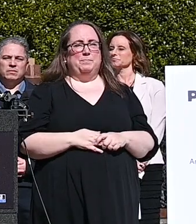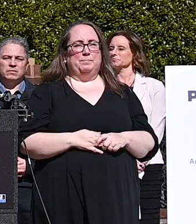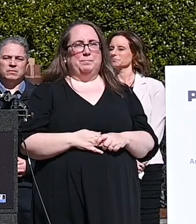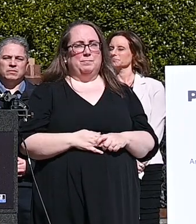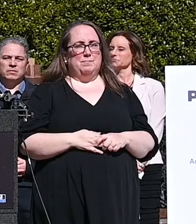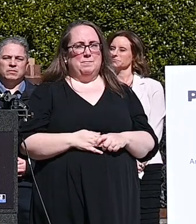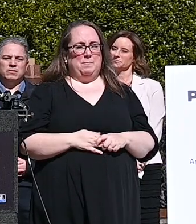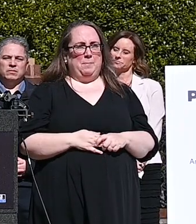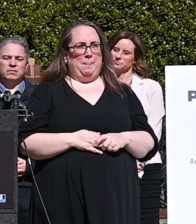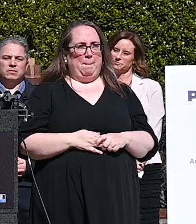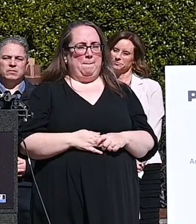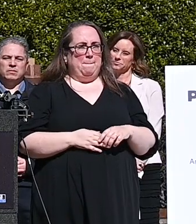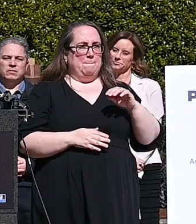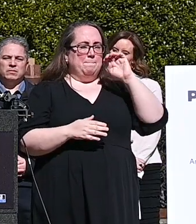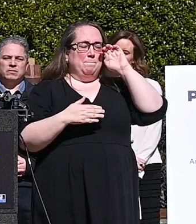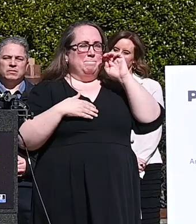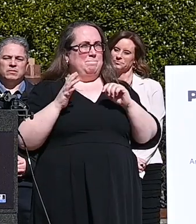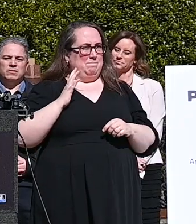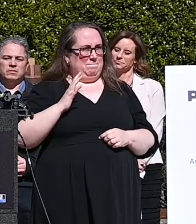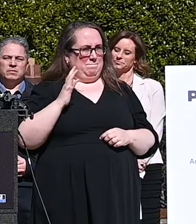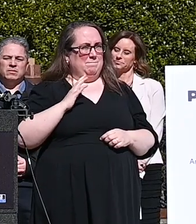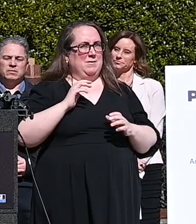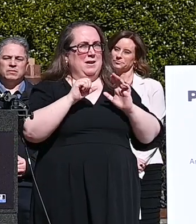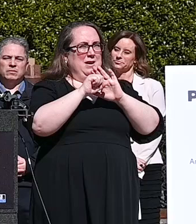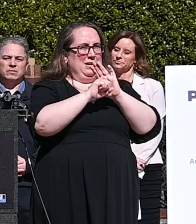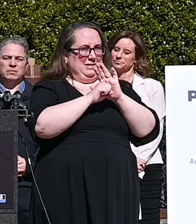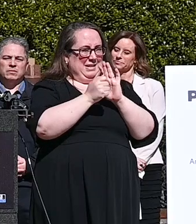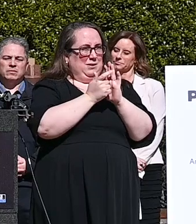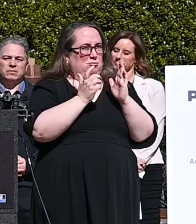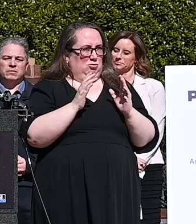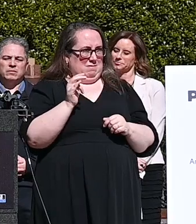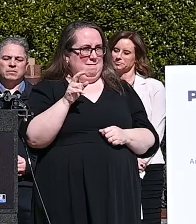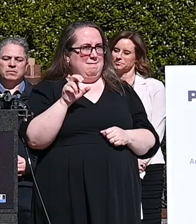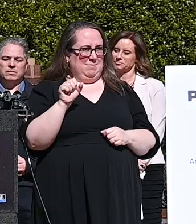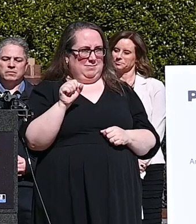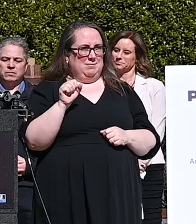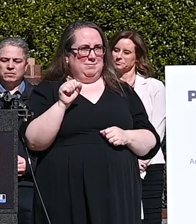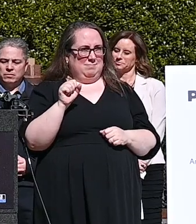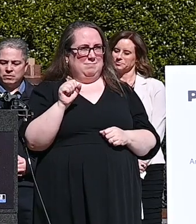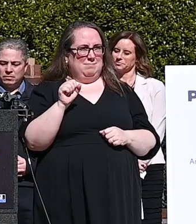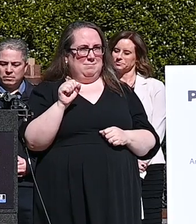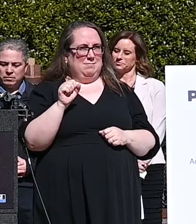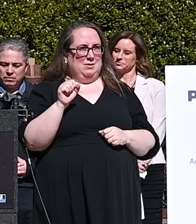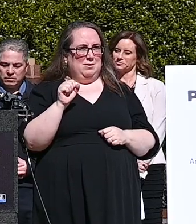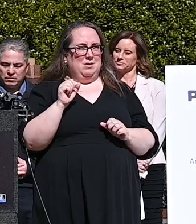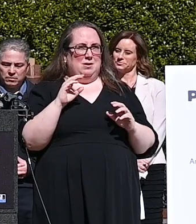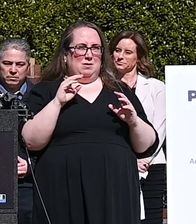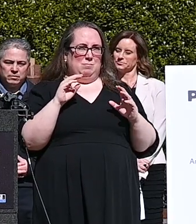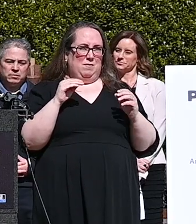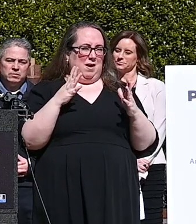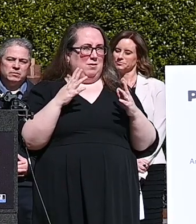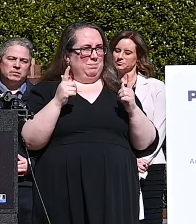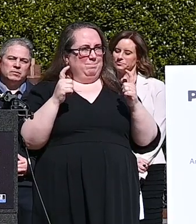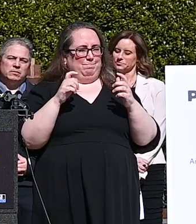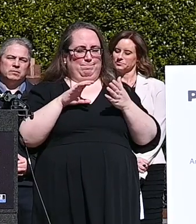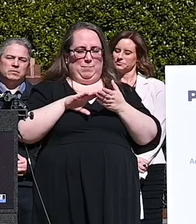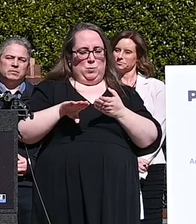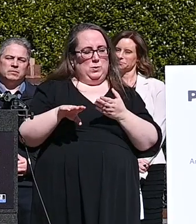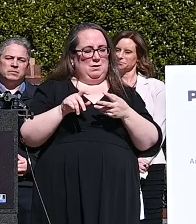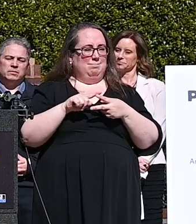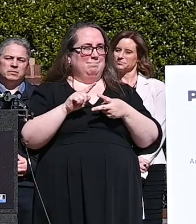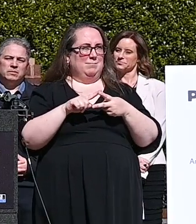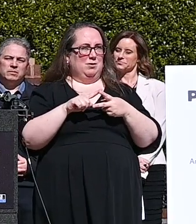this case, my predecessor, State's Attorney Himes, granted the broadest form of immunity, transactional